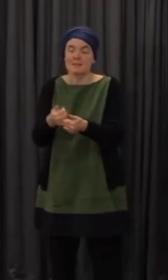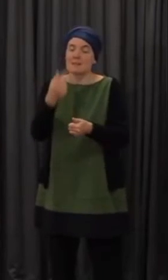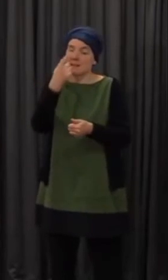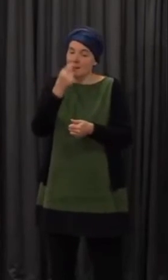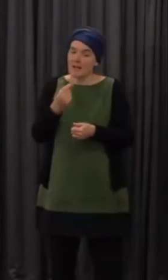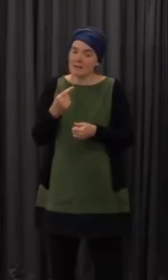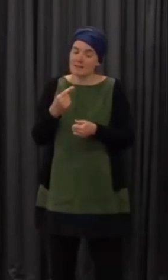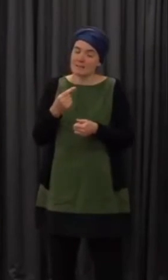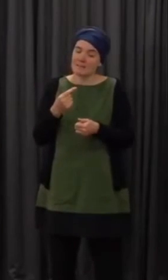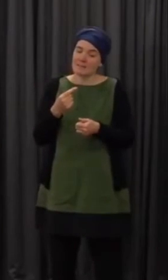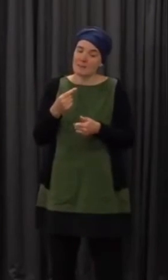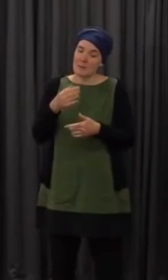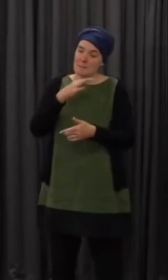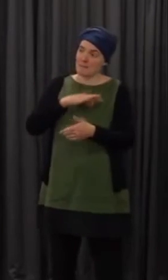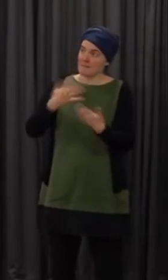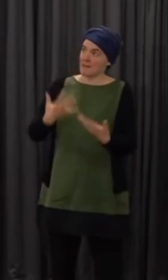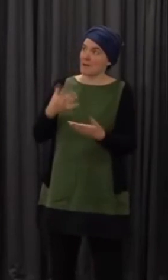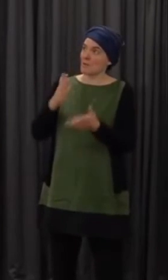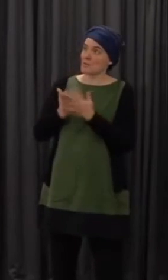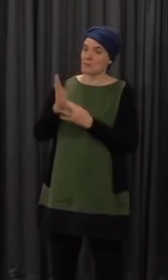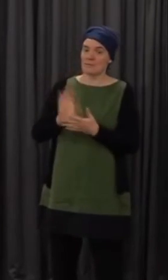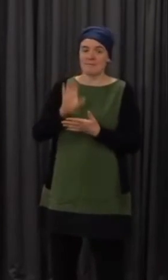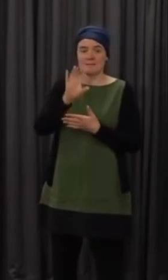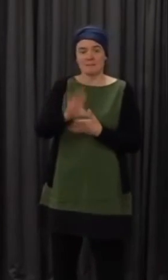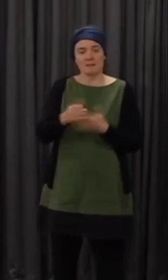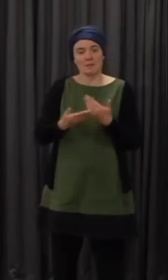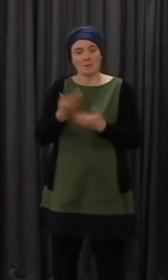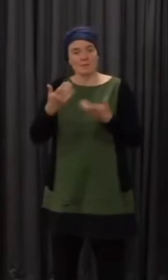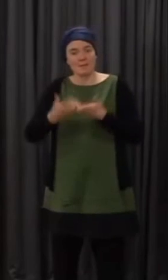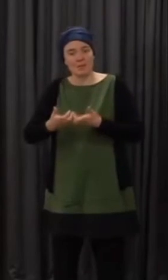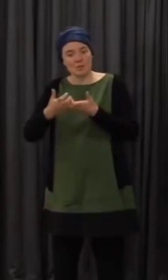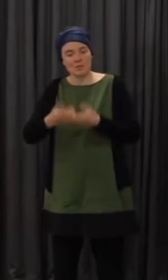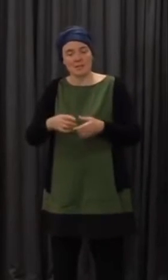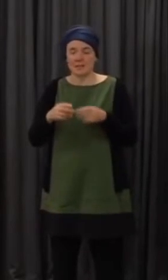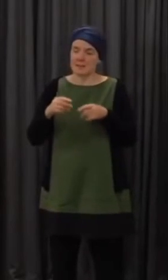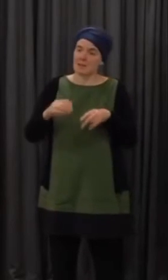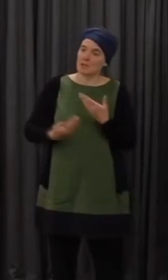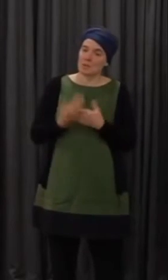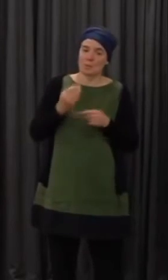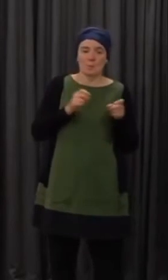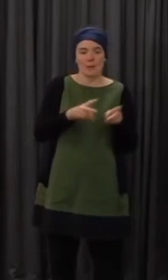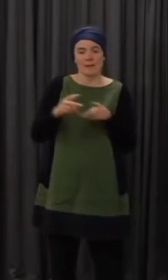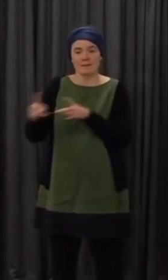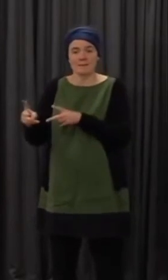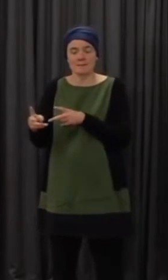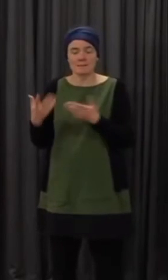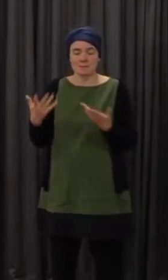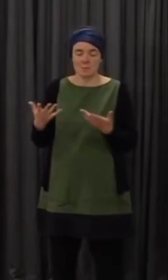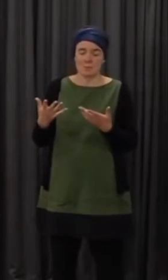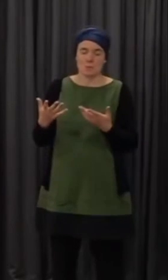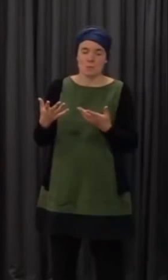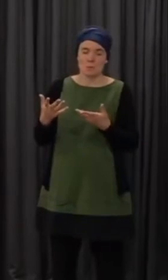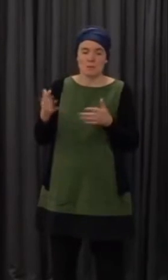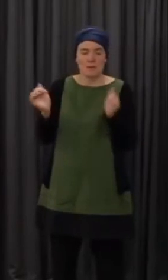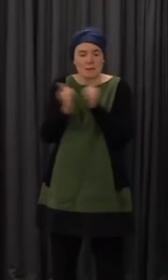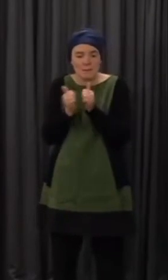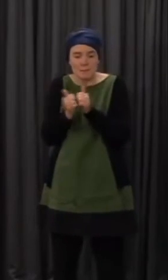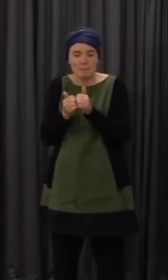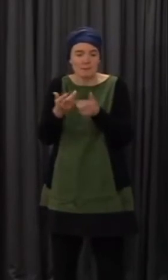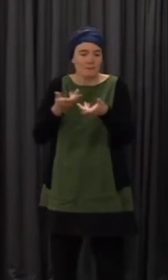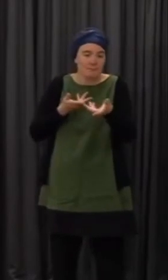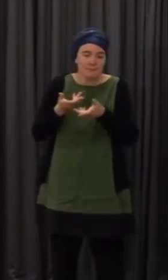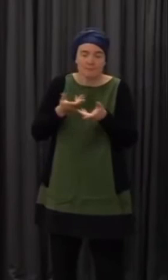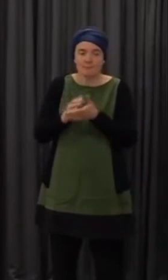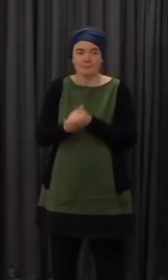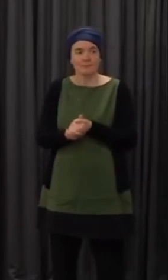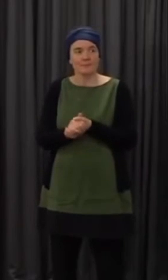the investment that we have made and the incredibly rapid way in which clinical practice has adapted to deal with